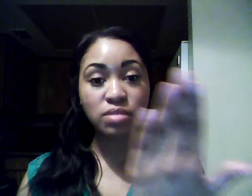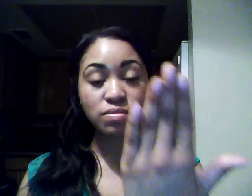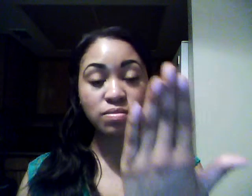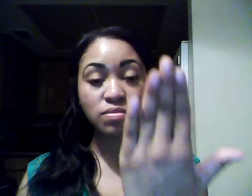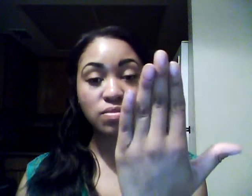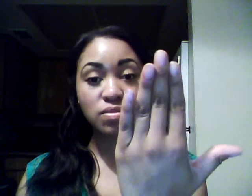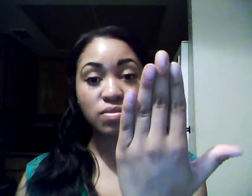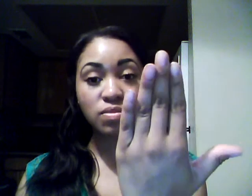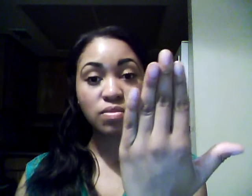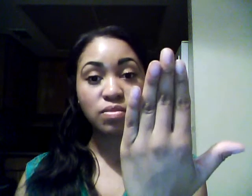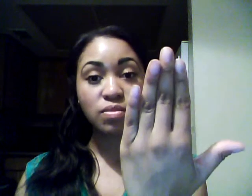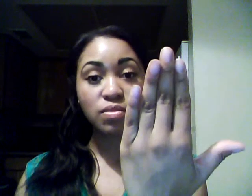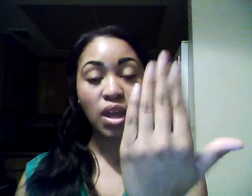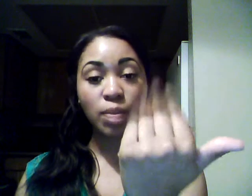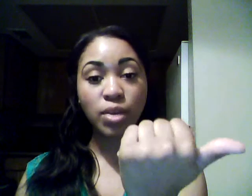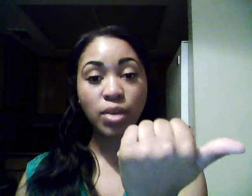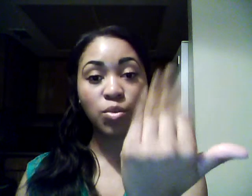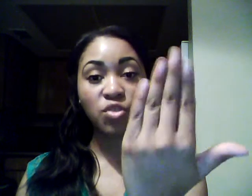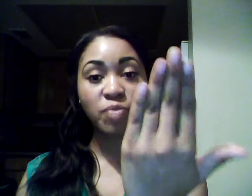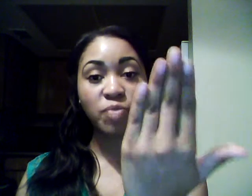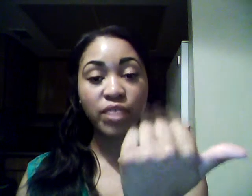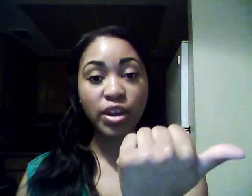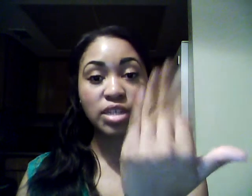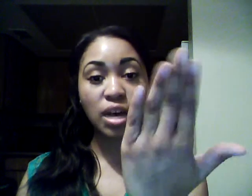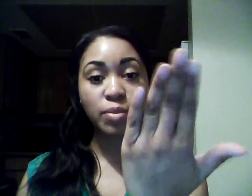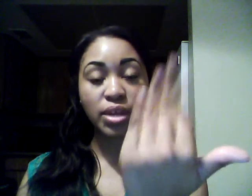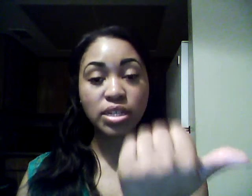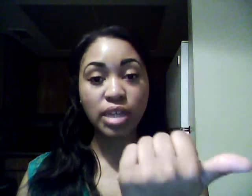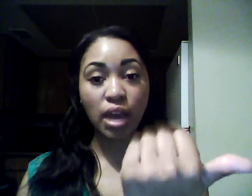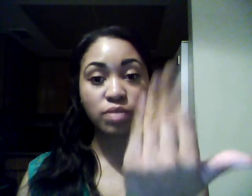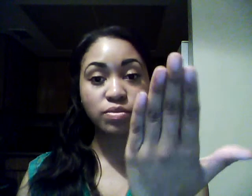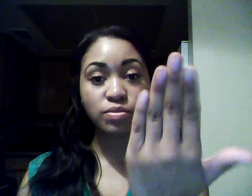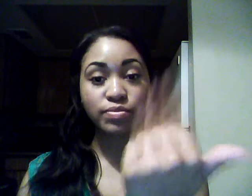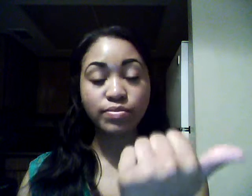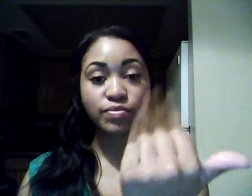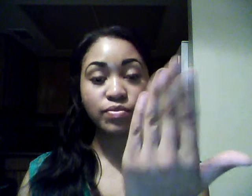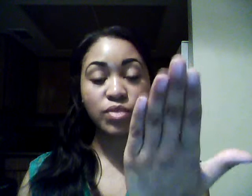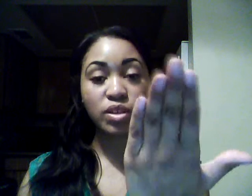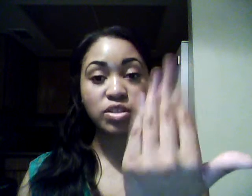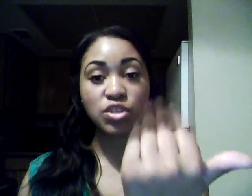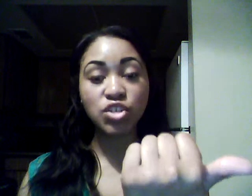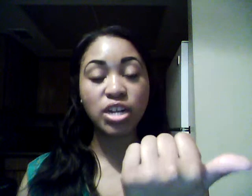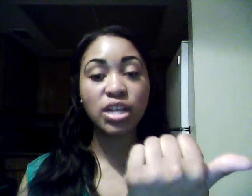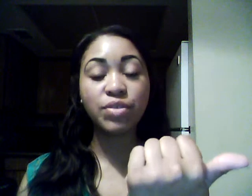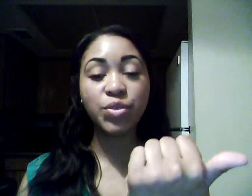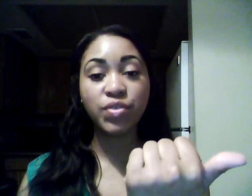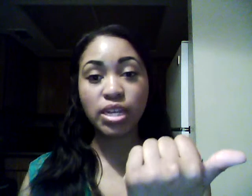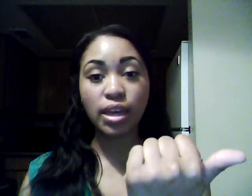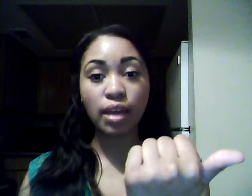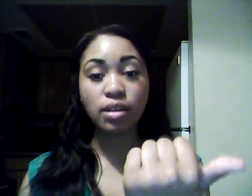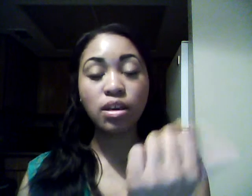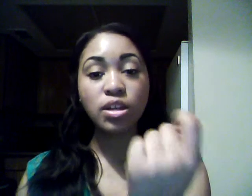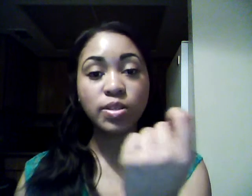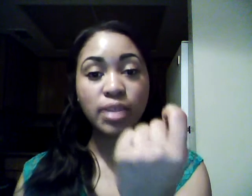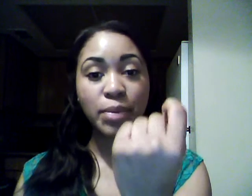out, and I'm going to move my fingers up and down. So let's try 11 through 15 again. So it's going